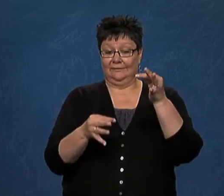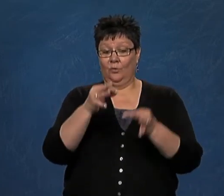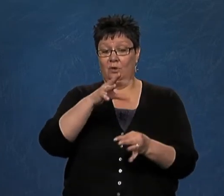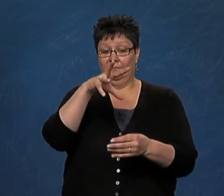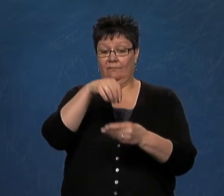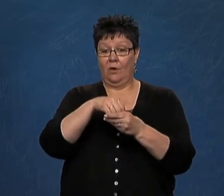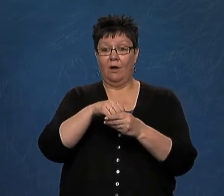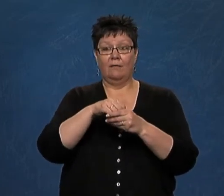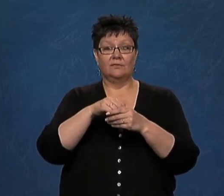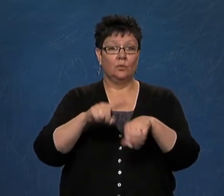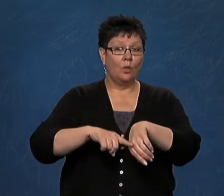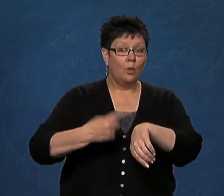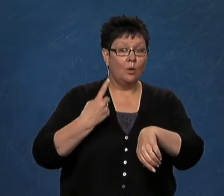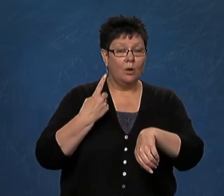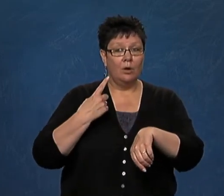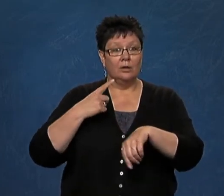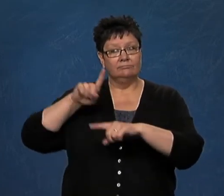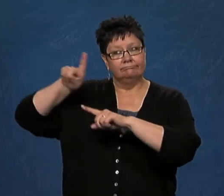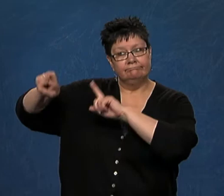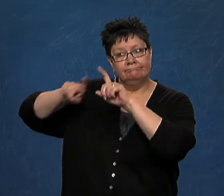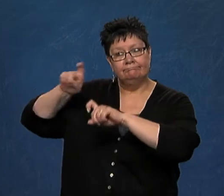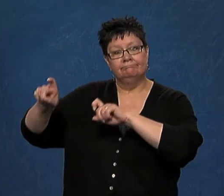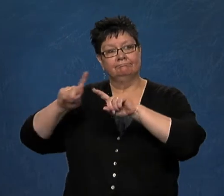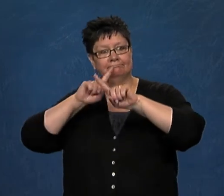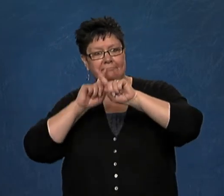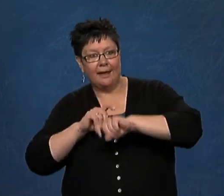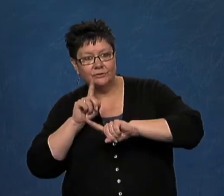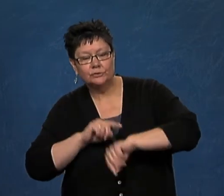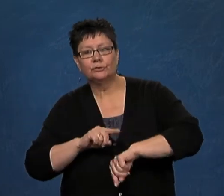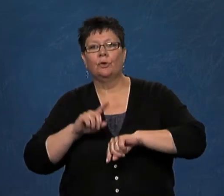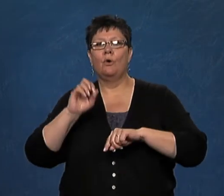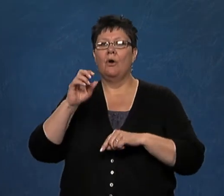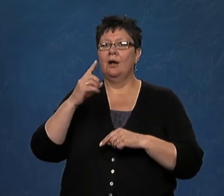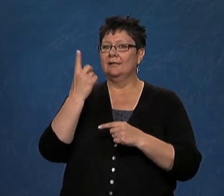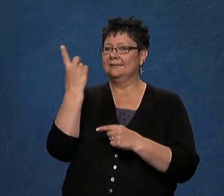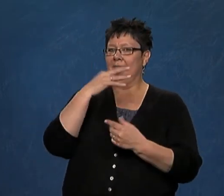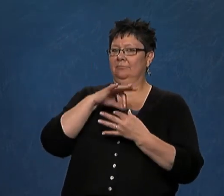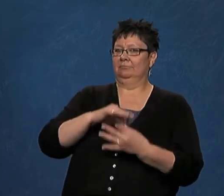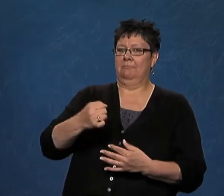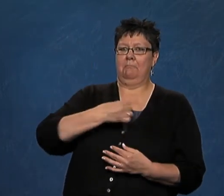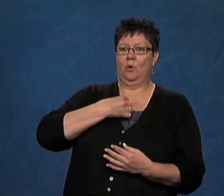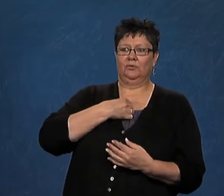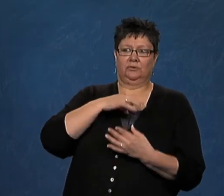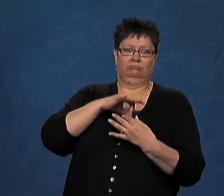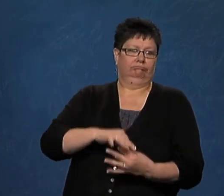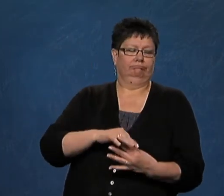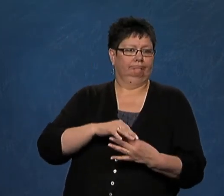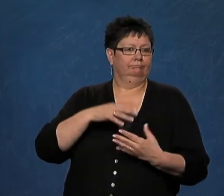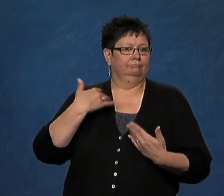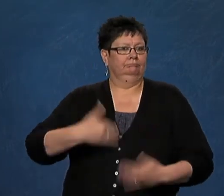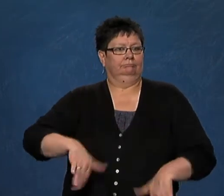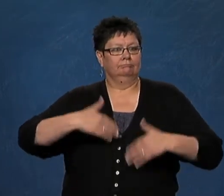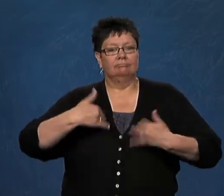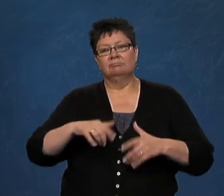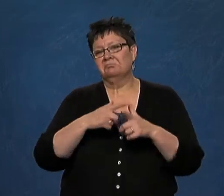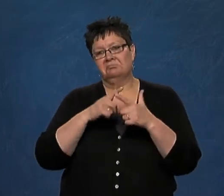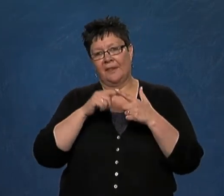by, to have the interpreter present. If there's going to be a long period of time of interrogation, questions and